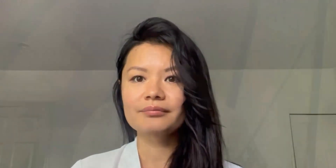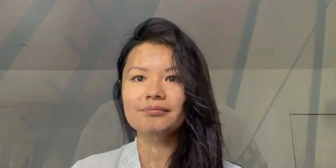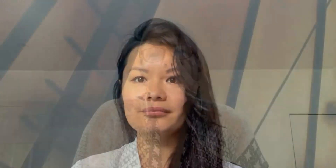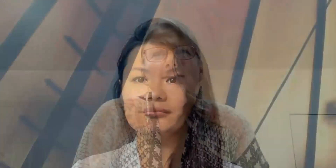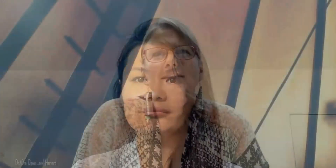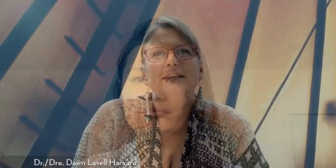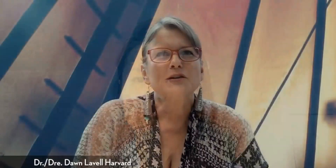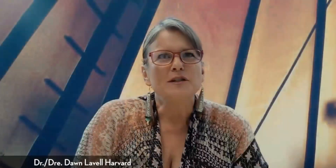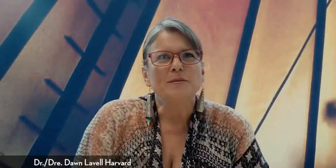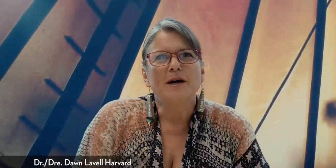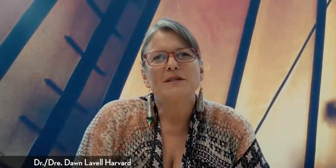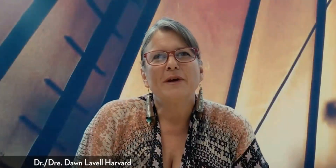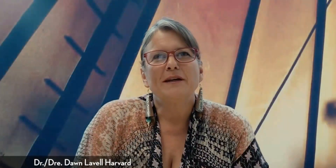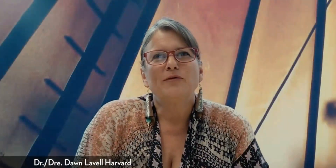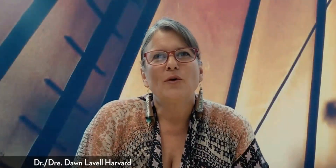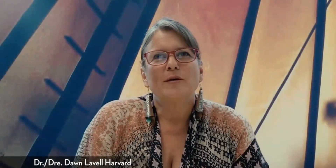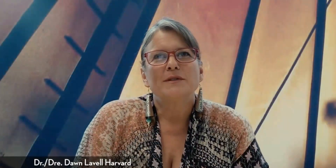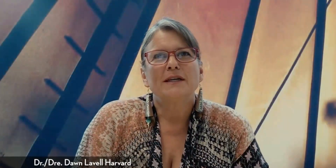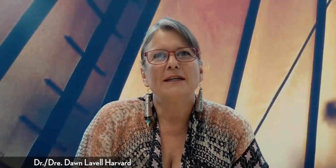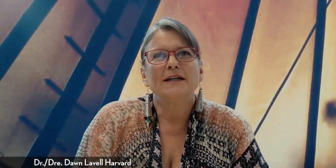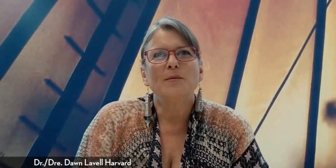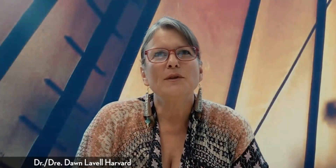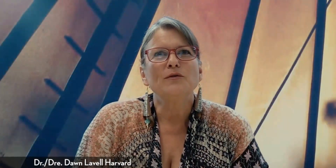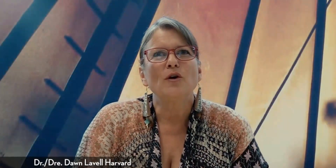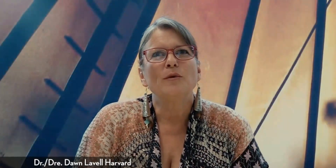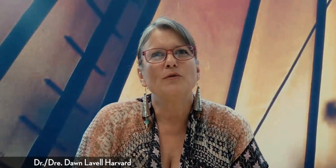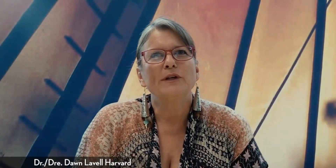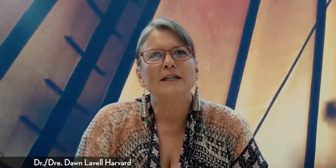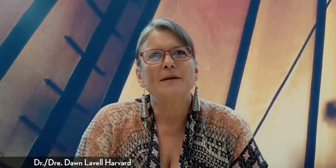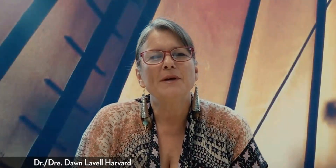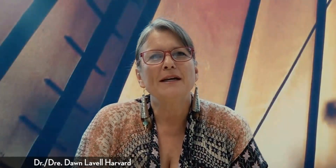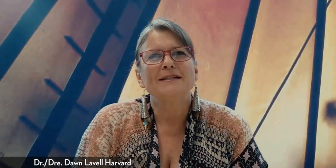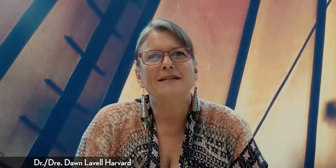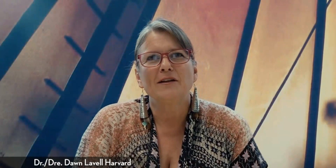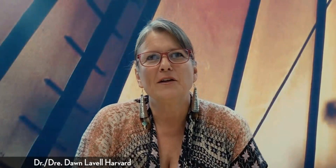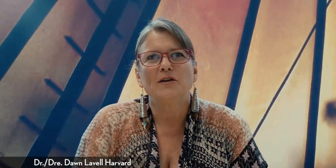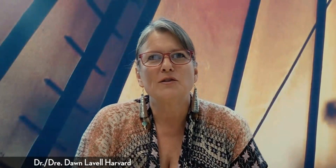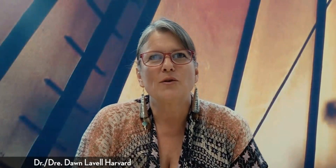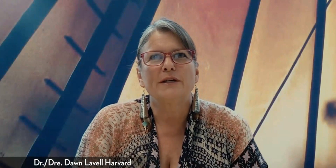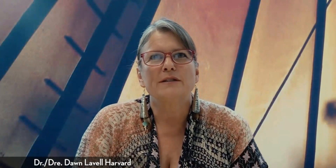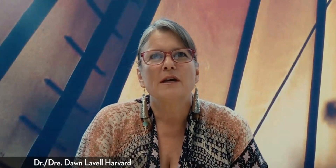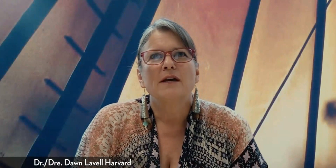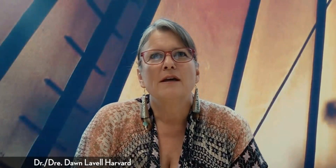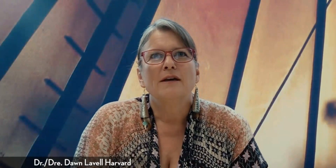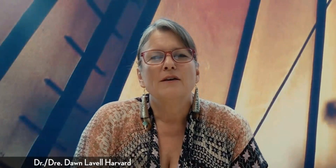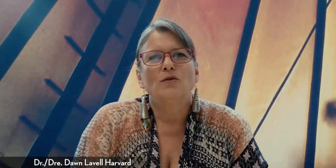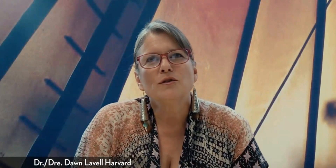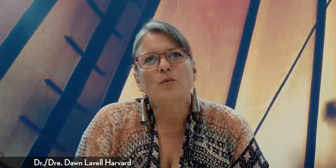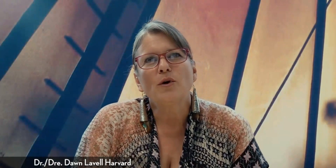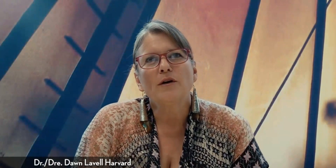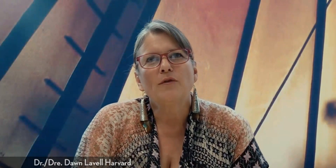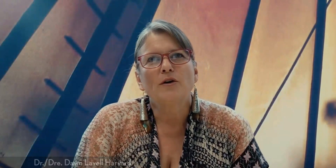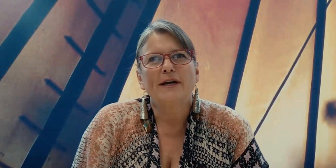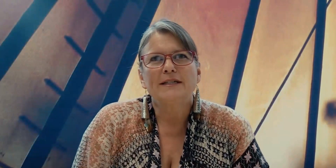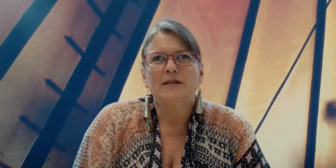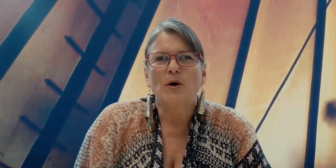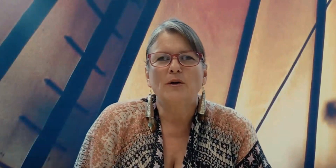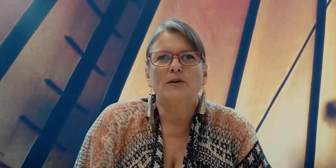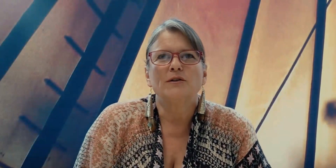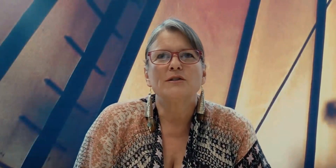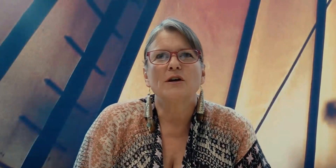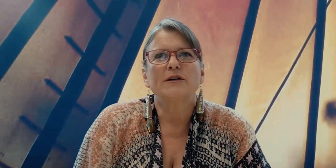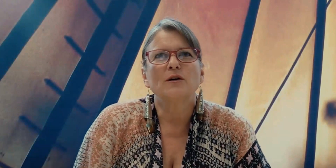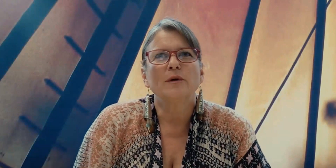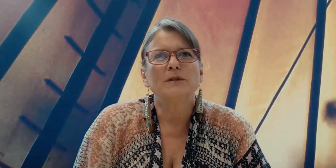control. Leadership comes in many forms. It can come in the form of reclaiming and telling our stories. Your support of our